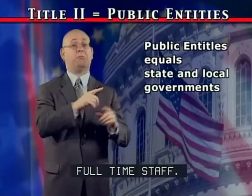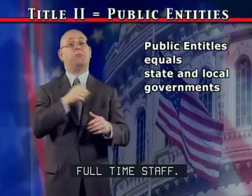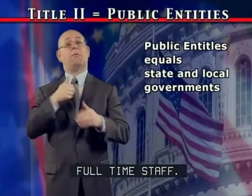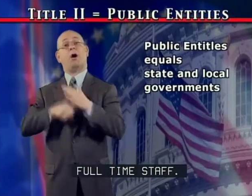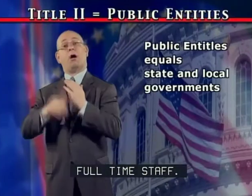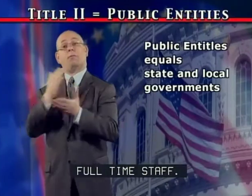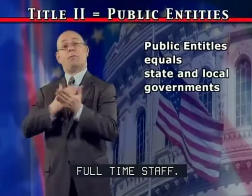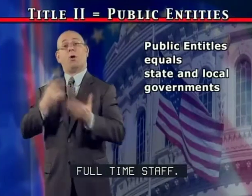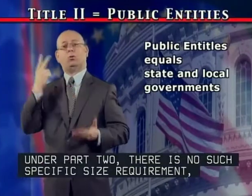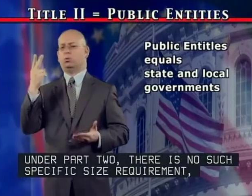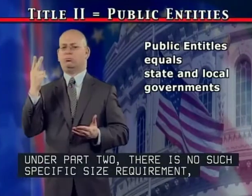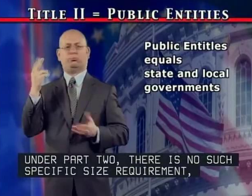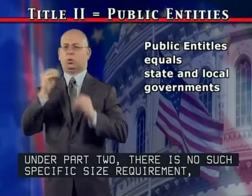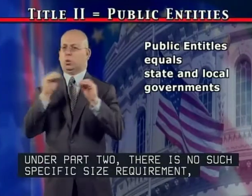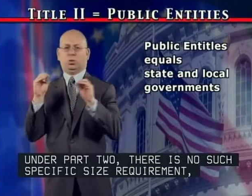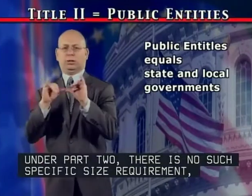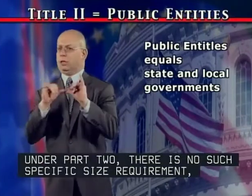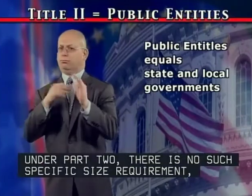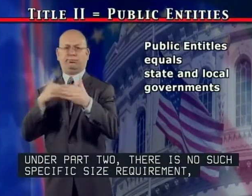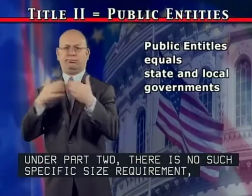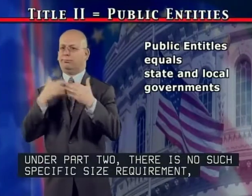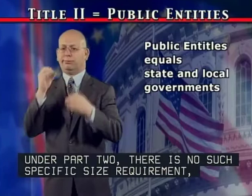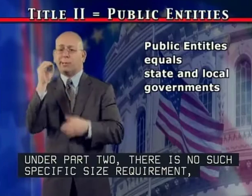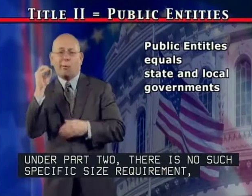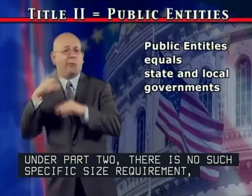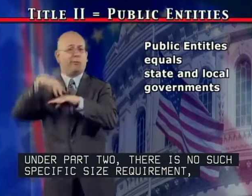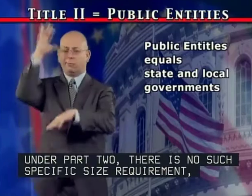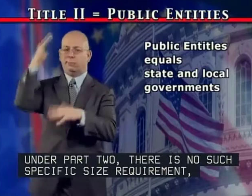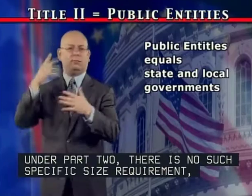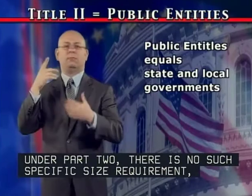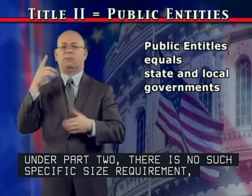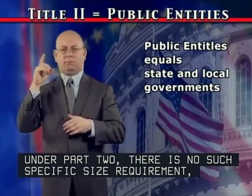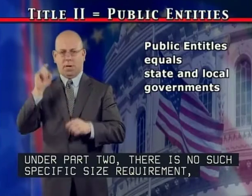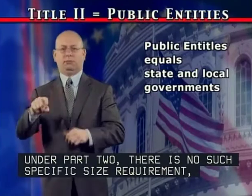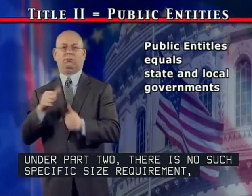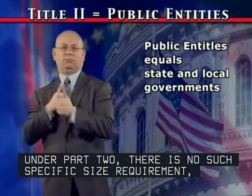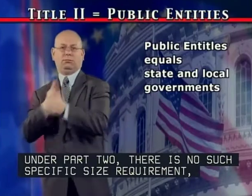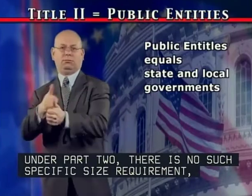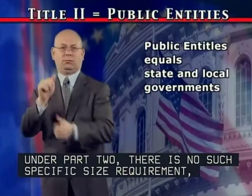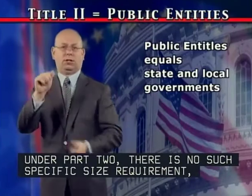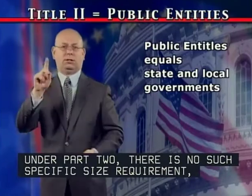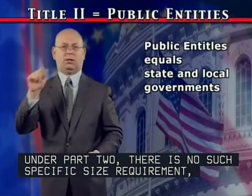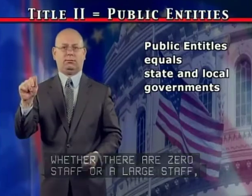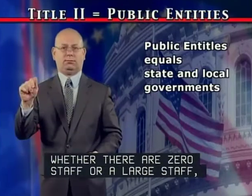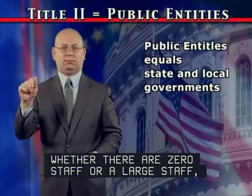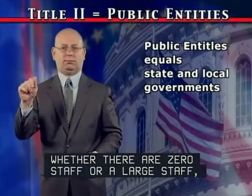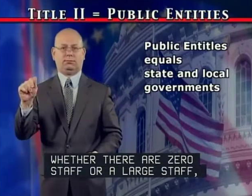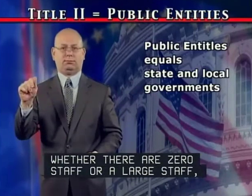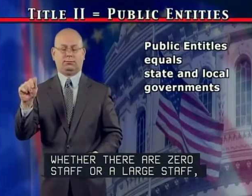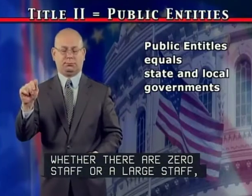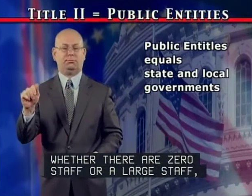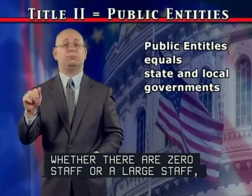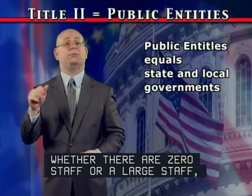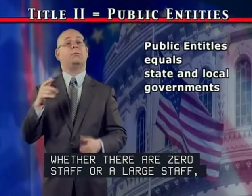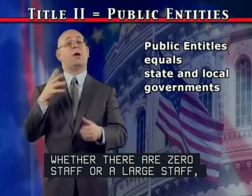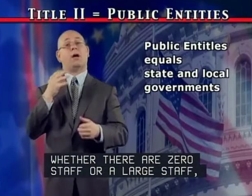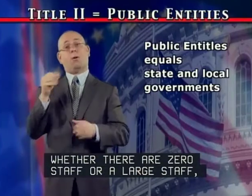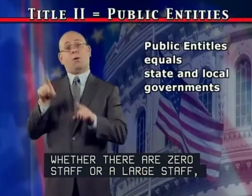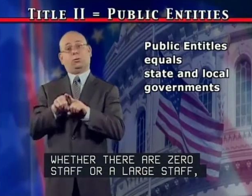full-time staff. Under Part 2, there is no such specific size requirement. Whether there are 0 staff or a